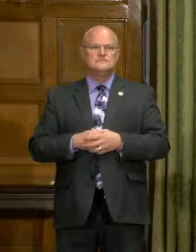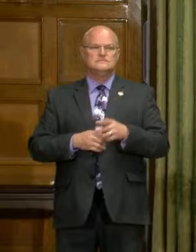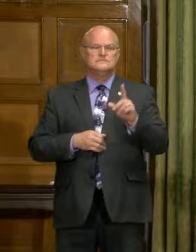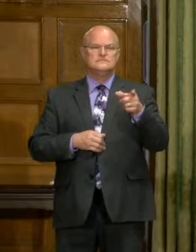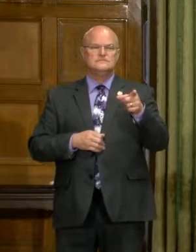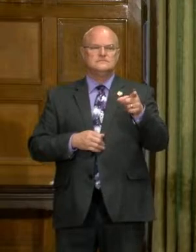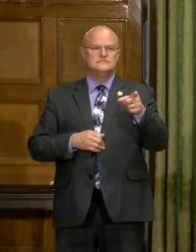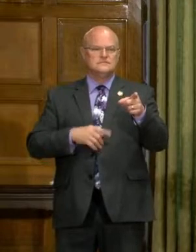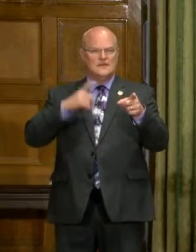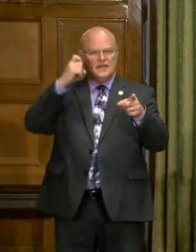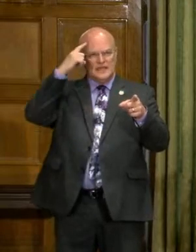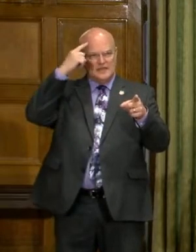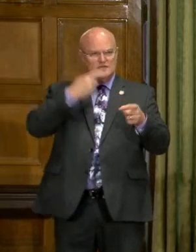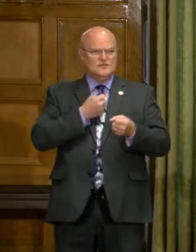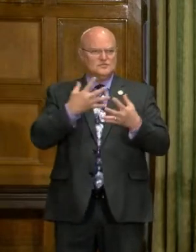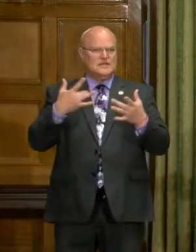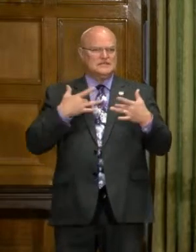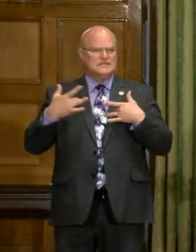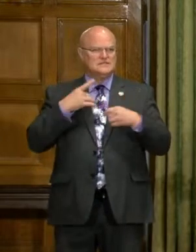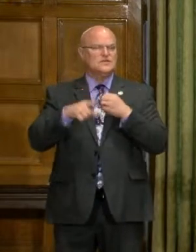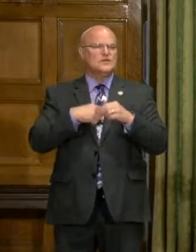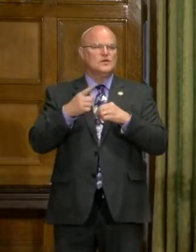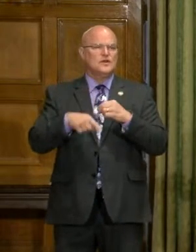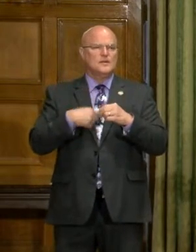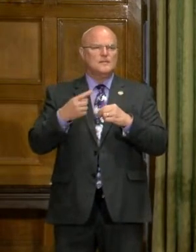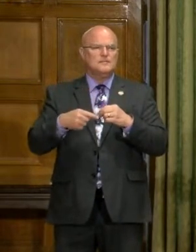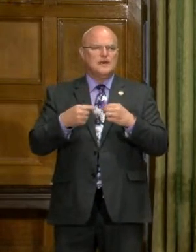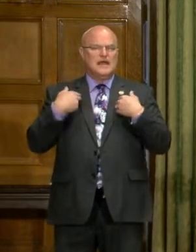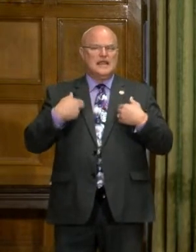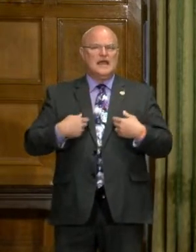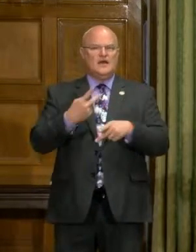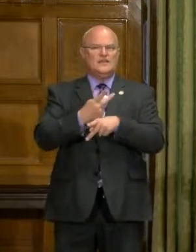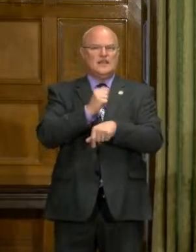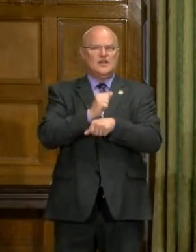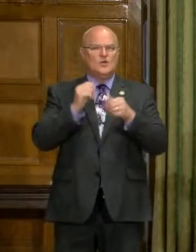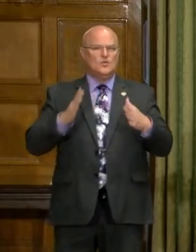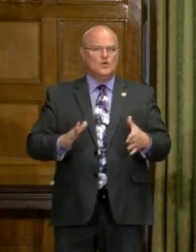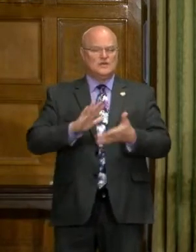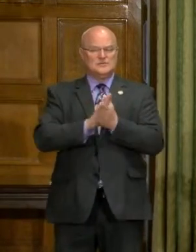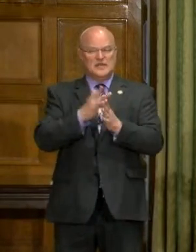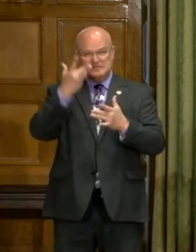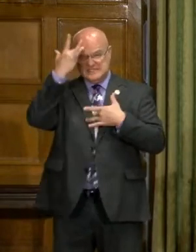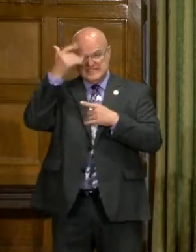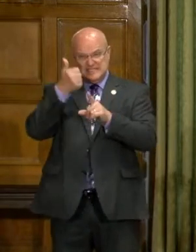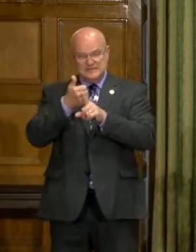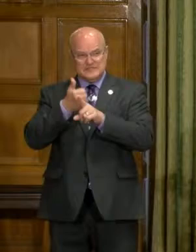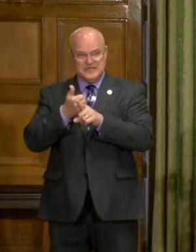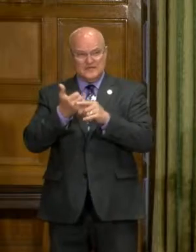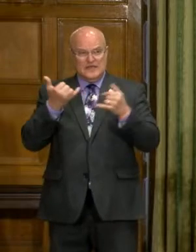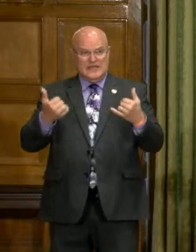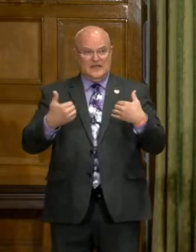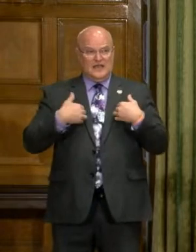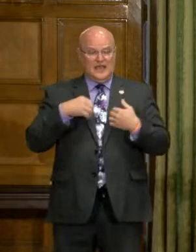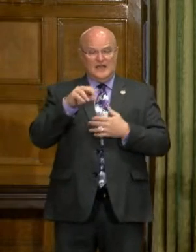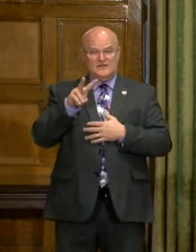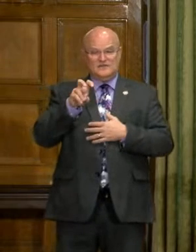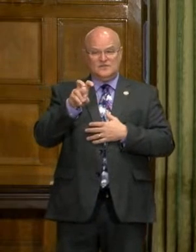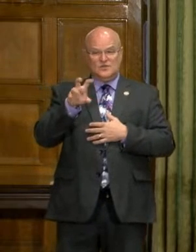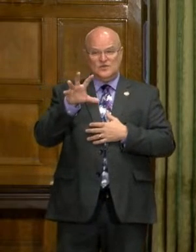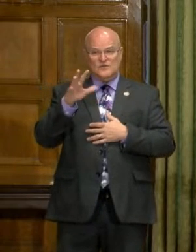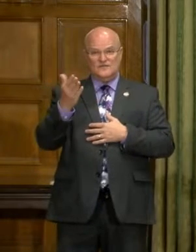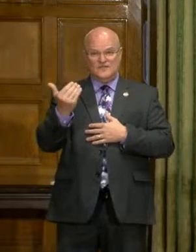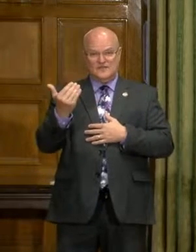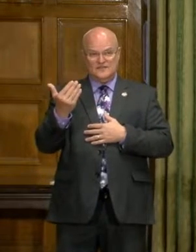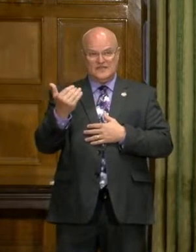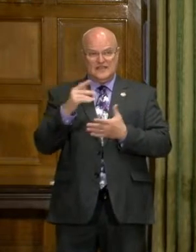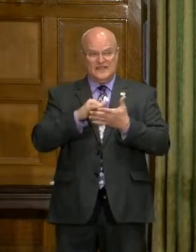Yes, ma'am. Governor, you've expressed concern about healthcare workers getting sick, and now that we have